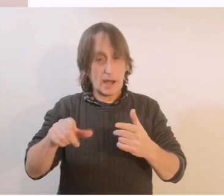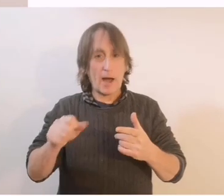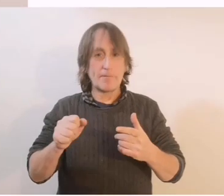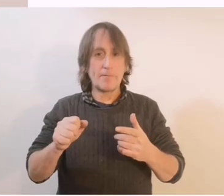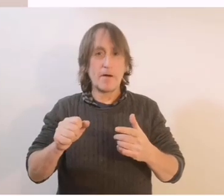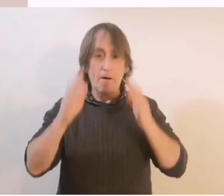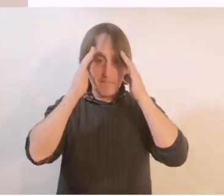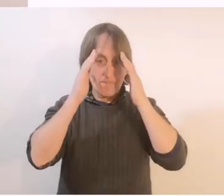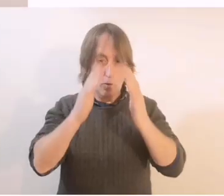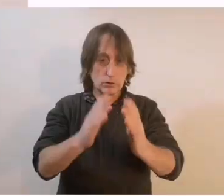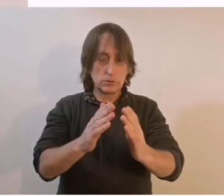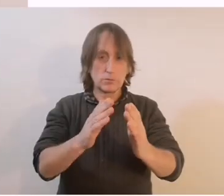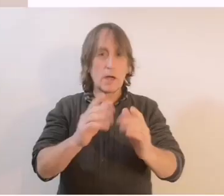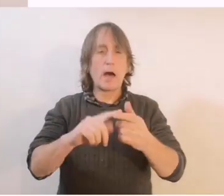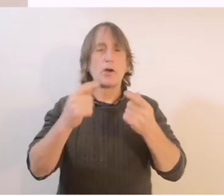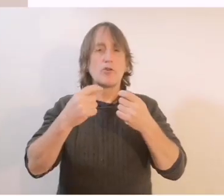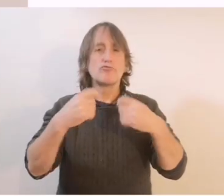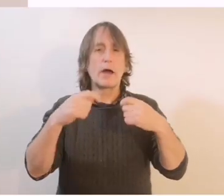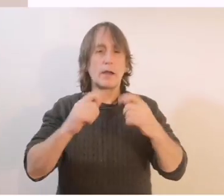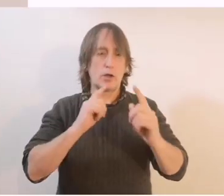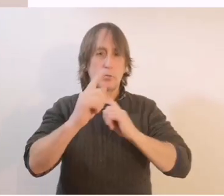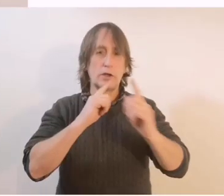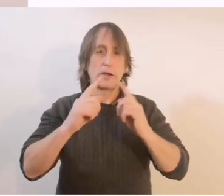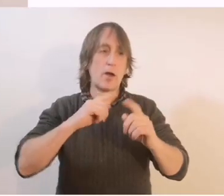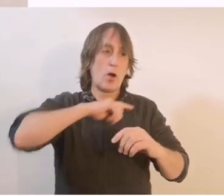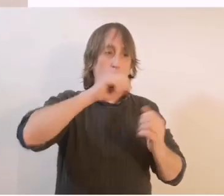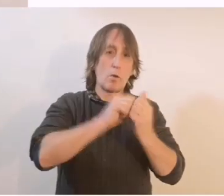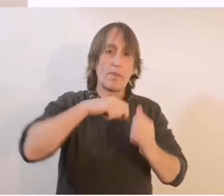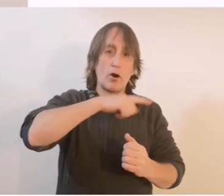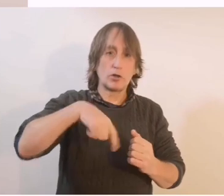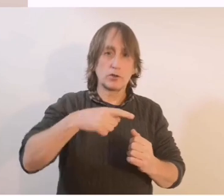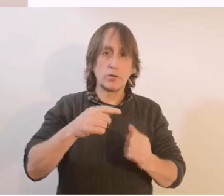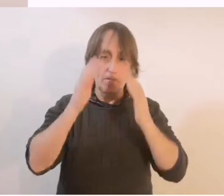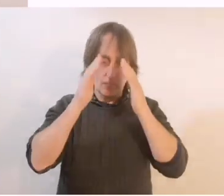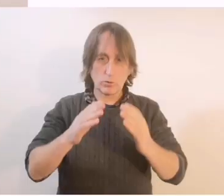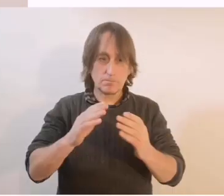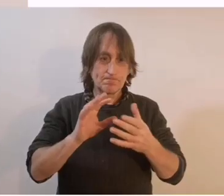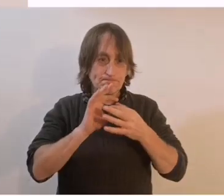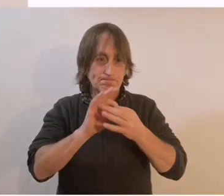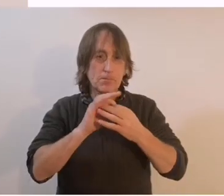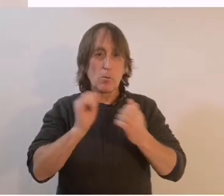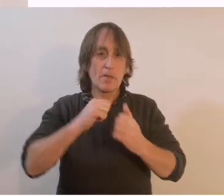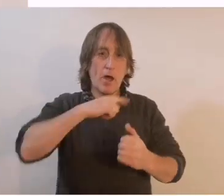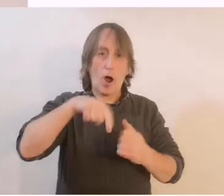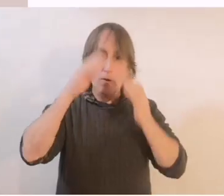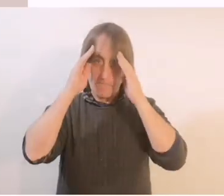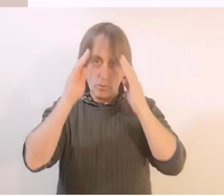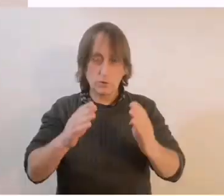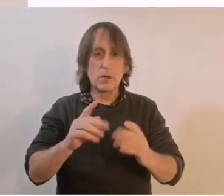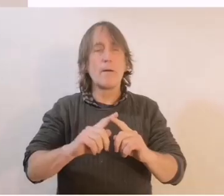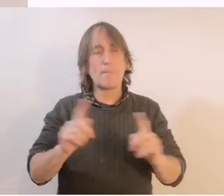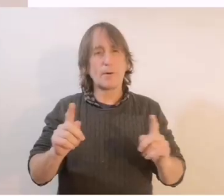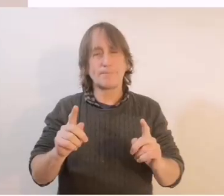exerts focus as well. And it is trying to communicate with us, zooming in and corresponding to our focus. But as